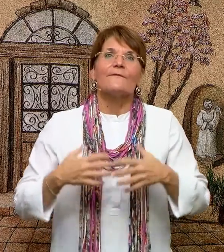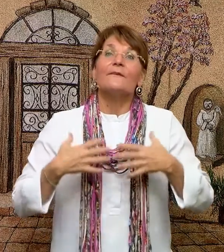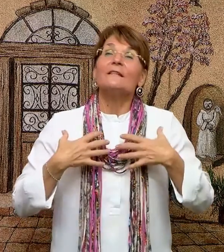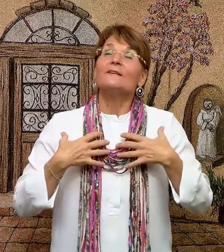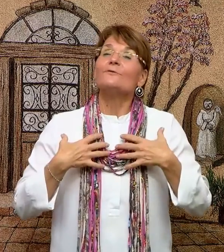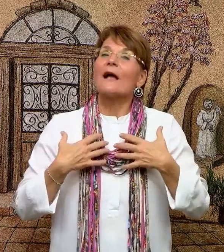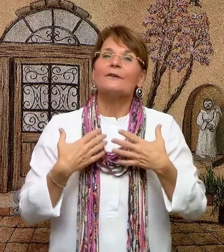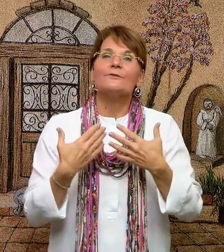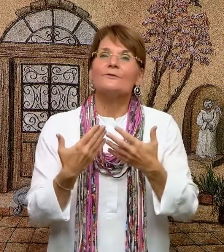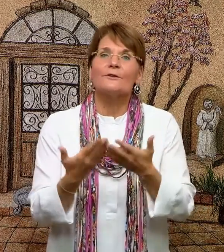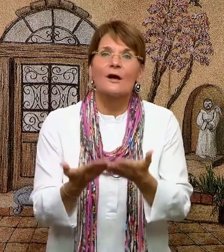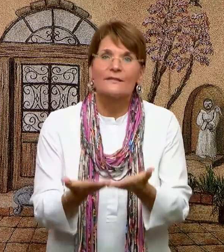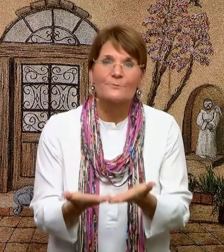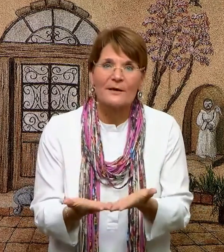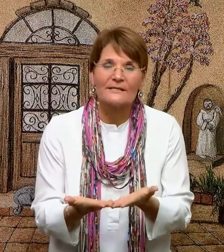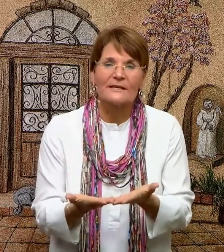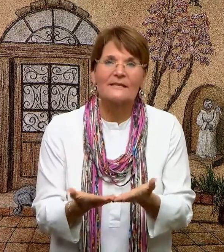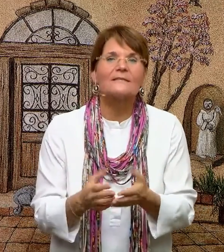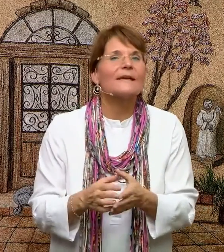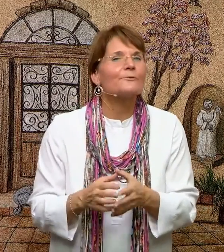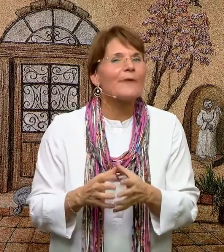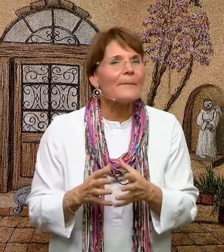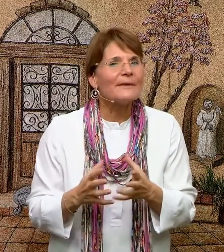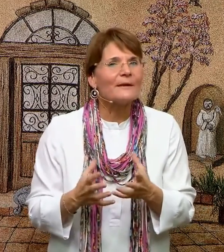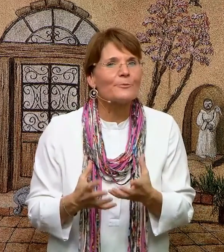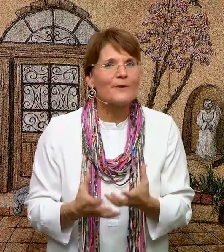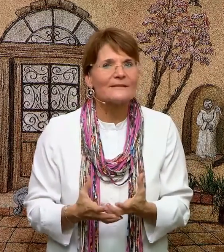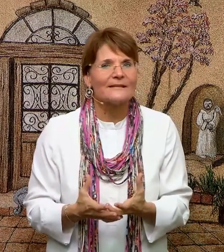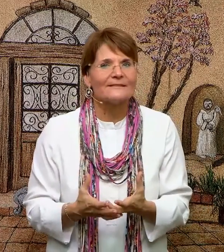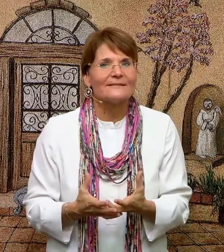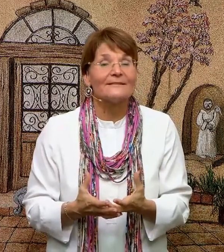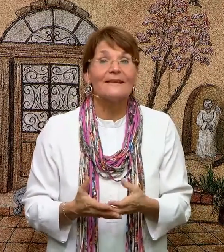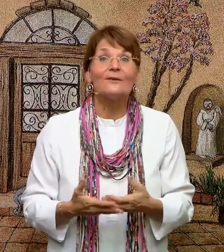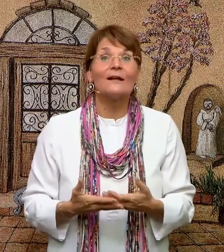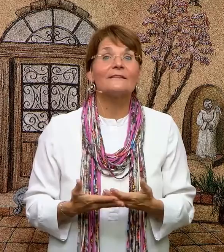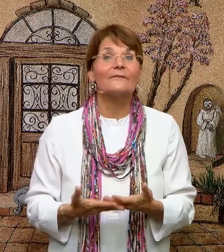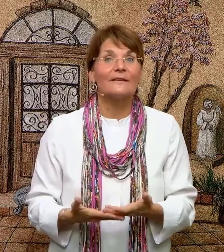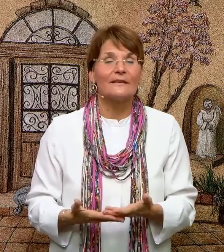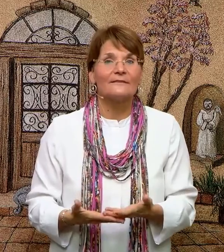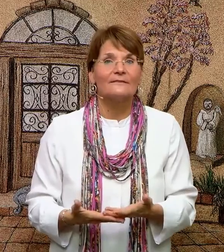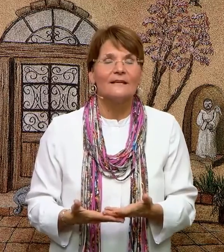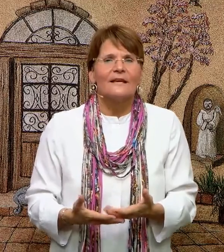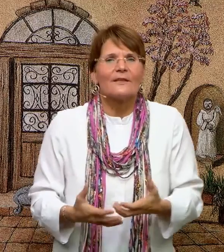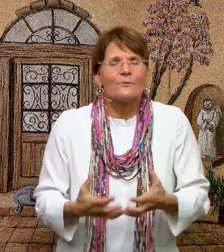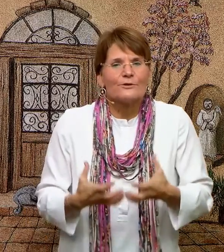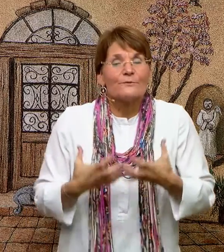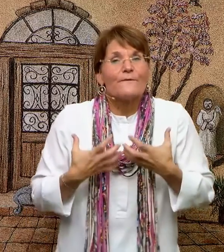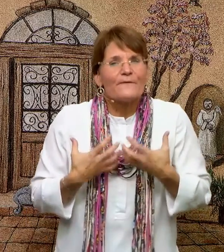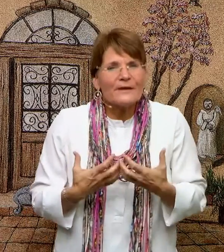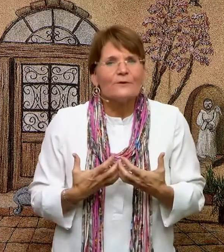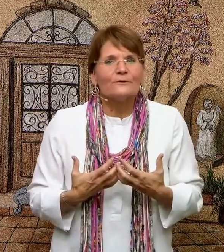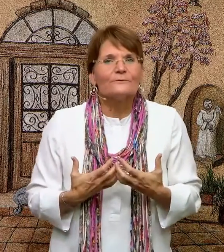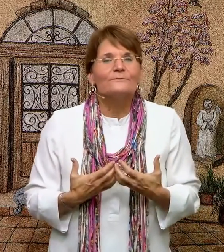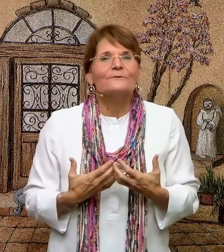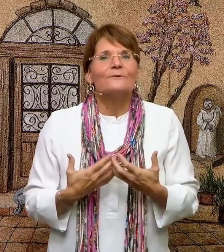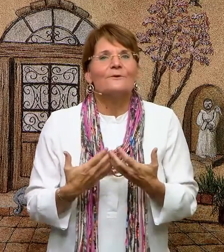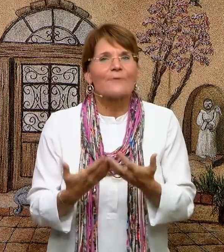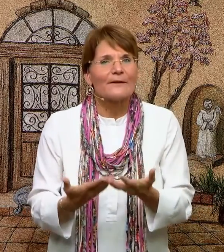Feeling gratitude and not expressing it is like wrapping a present and not giving it. In other words, you feel grateful